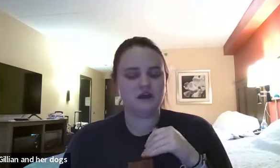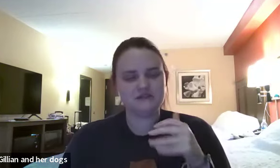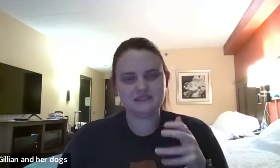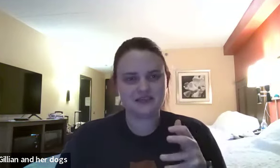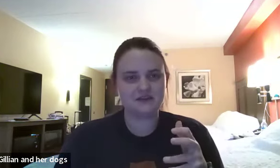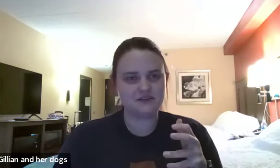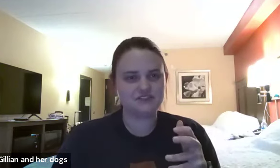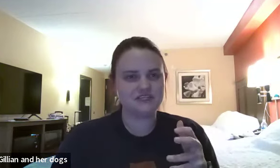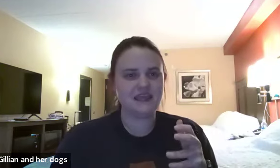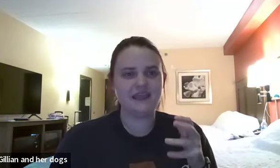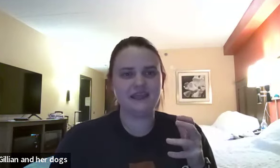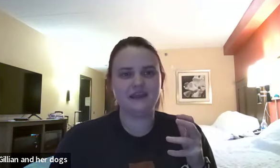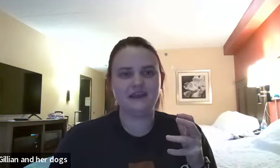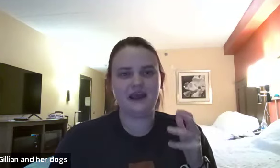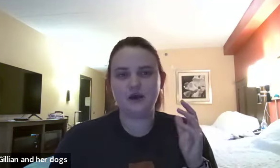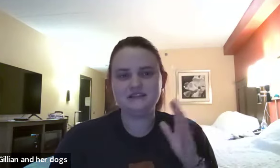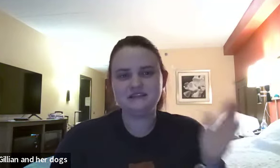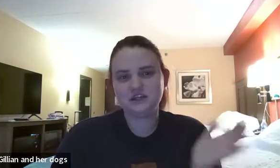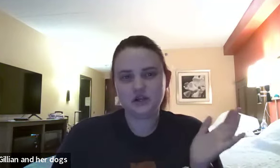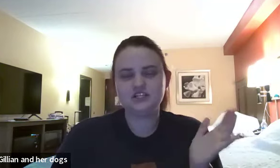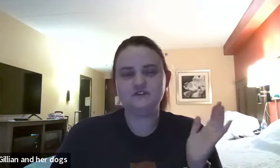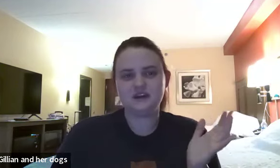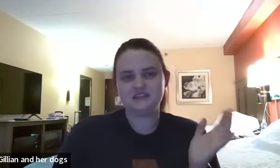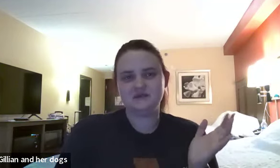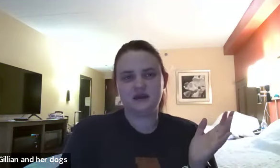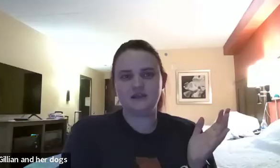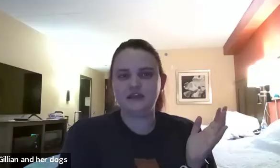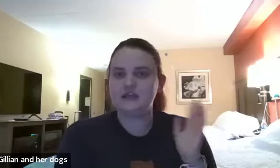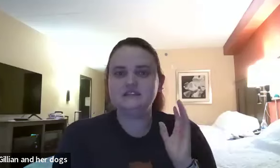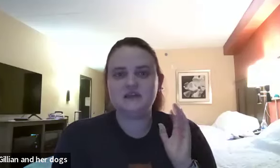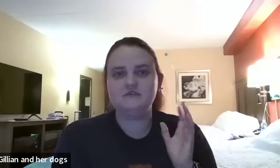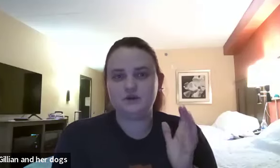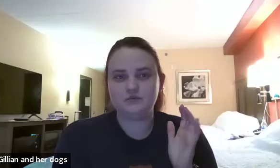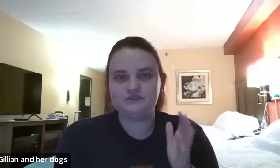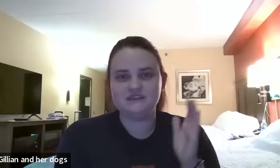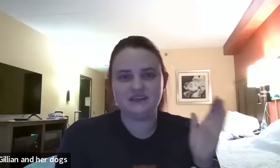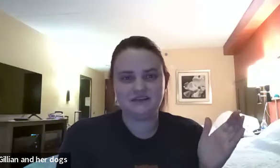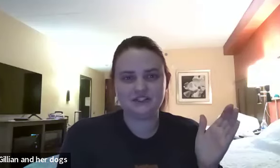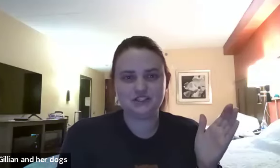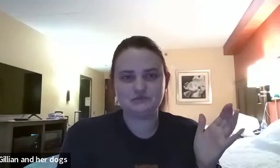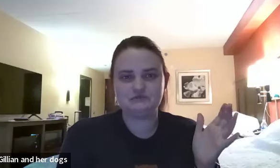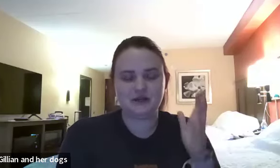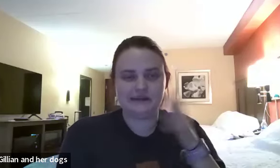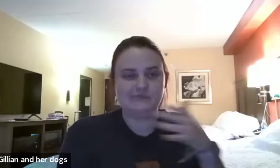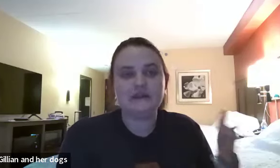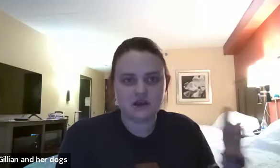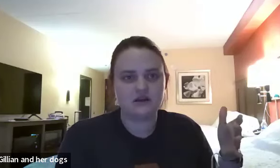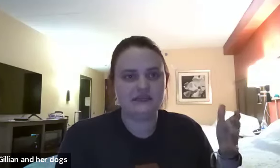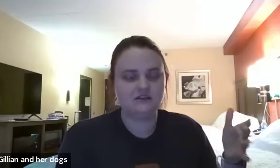I always think it's kind of interesting. And I always like to encourage, if you guys think about it, like any type of word we use in the English or when we talk in